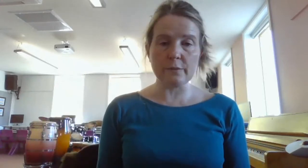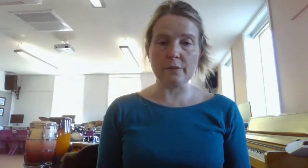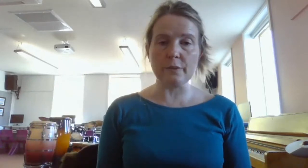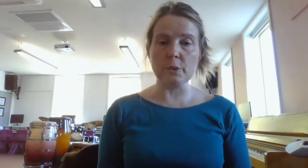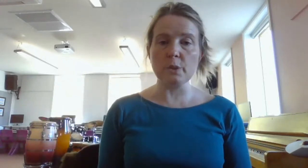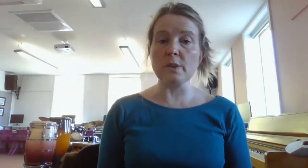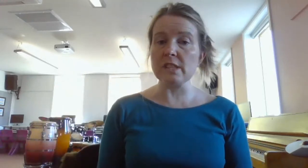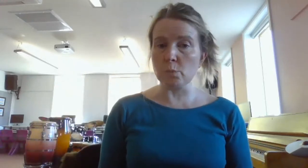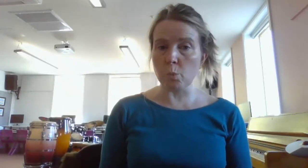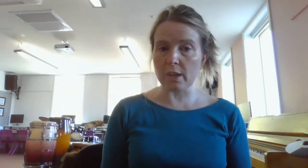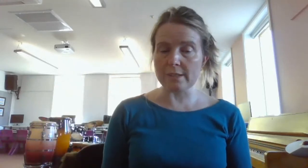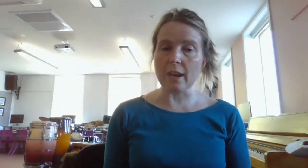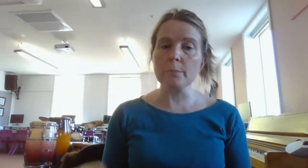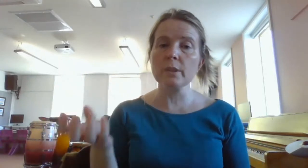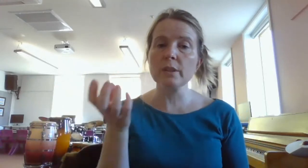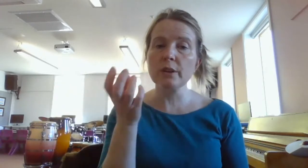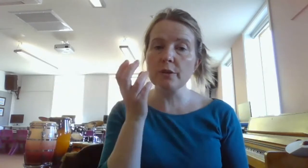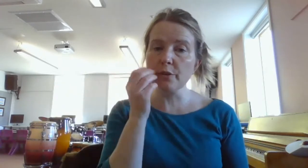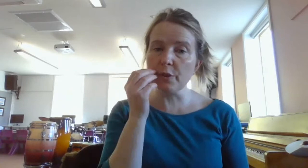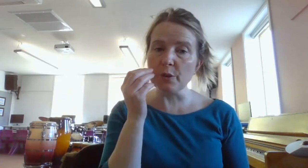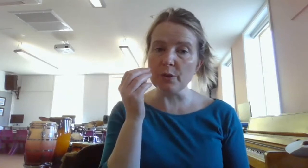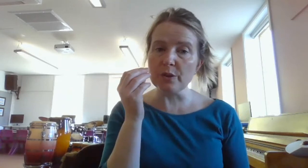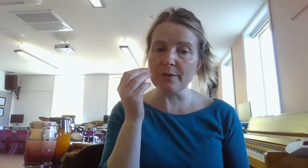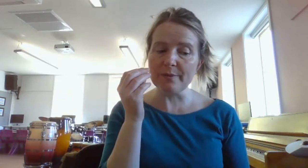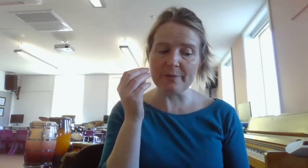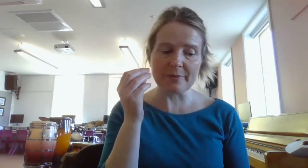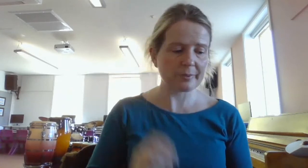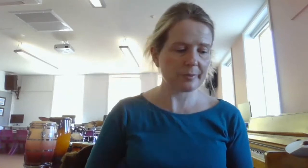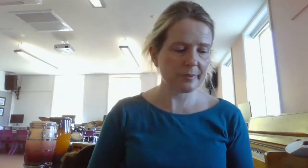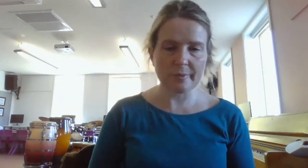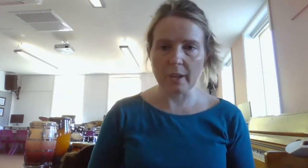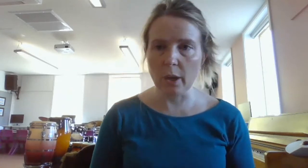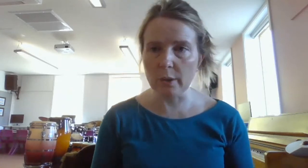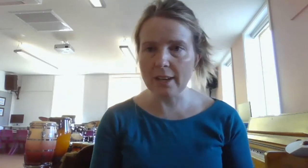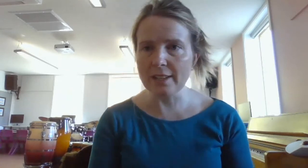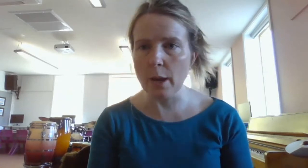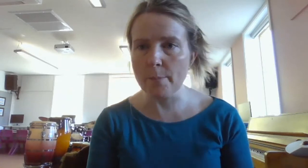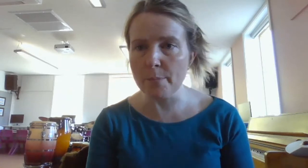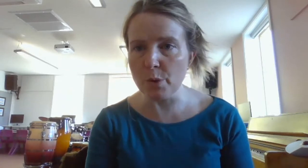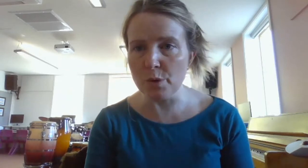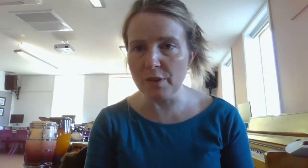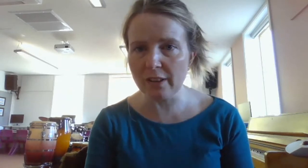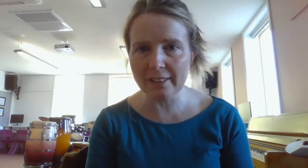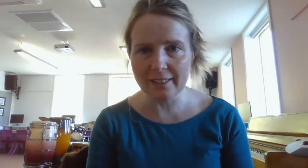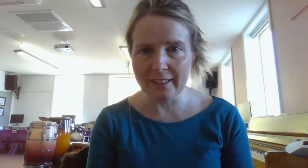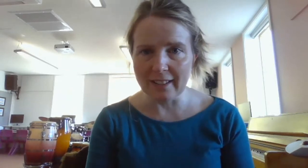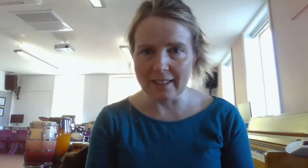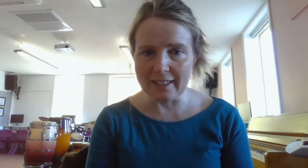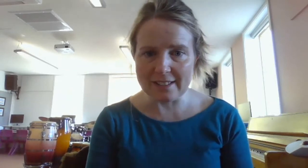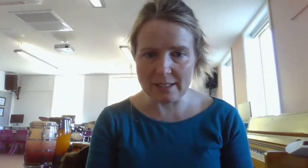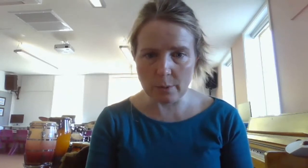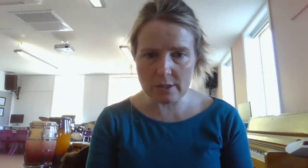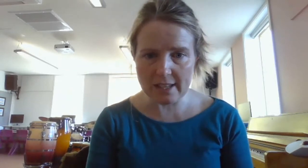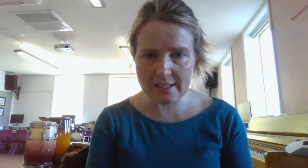for food, which is one tap, food. Okay, moving on. Let's see what's